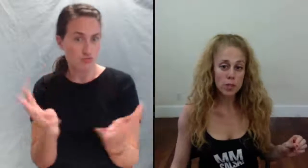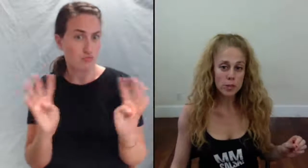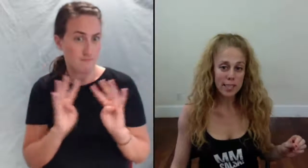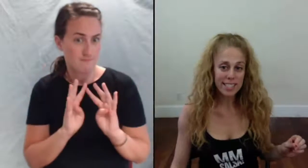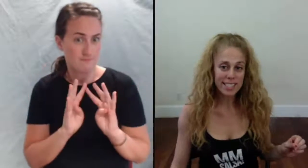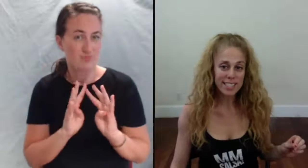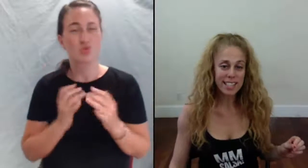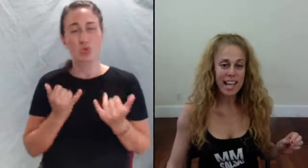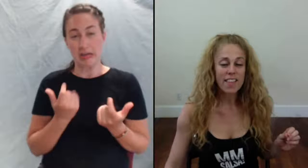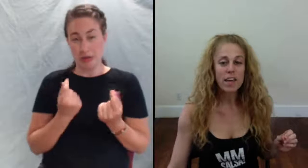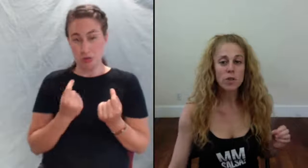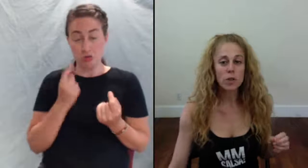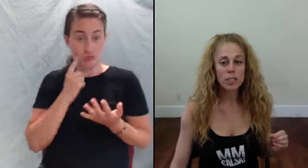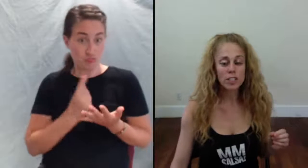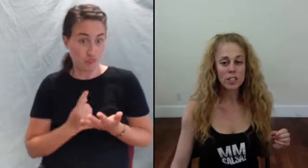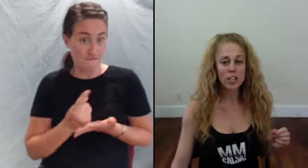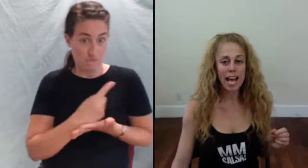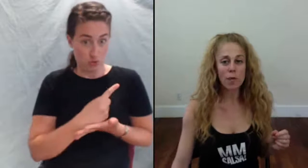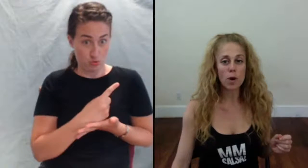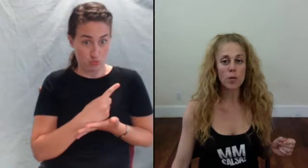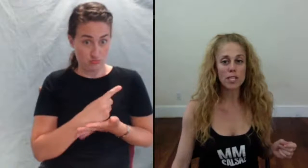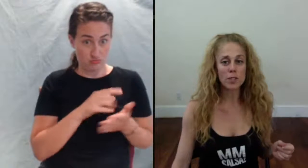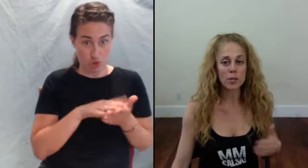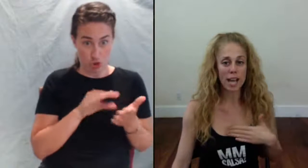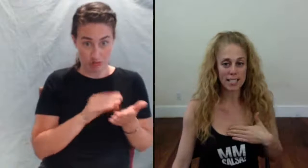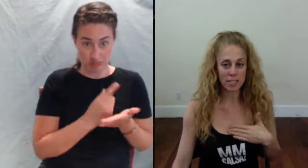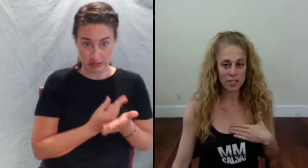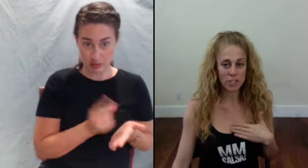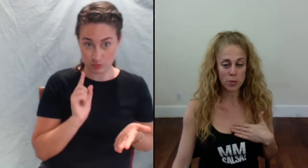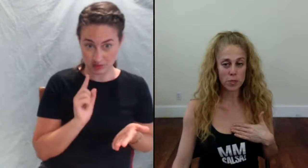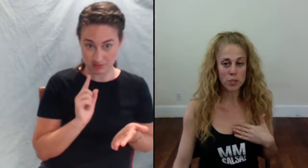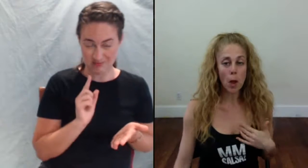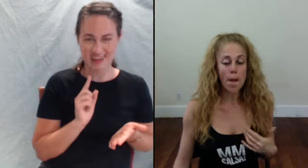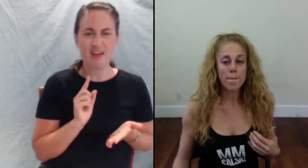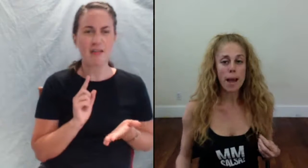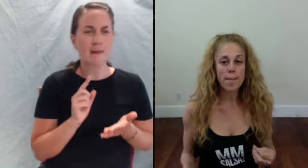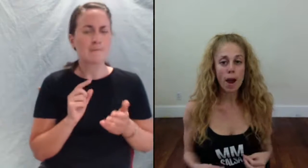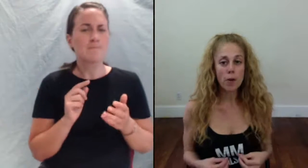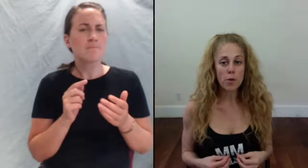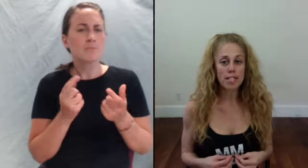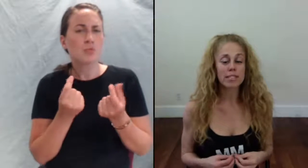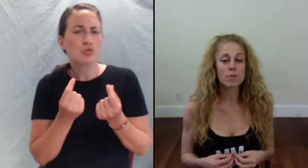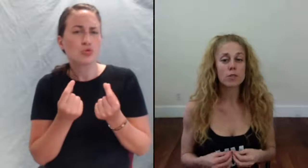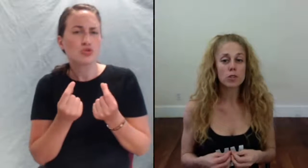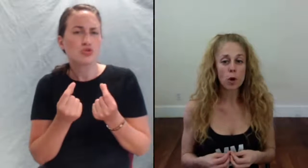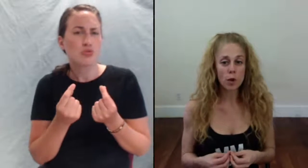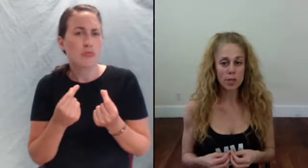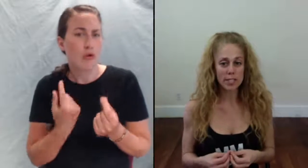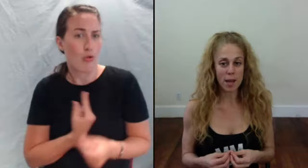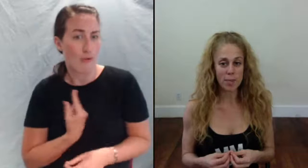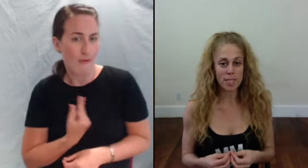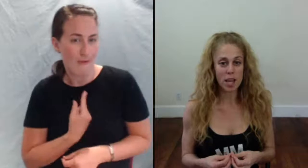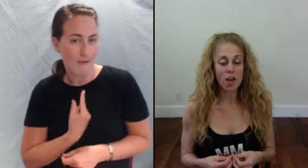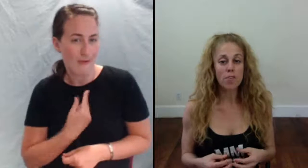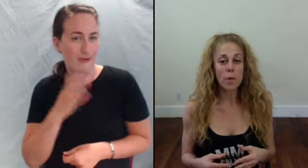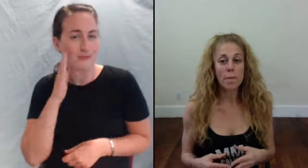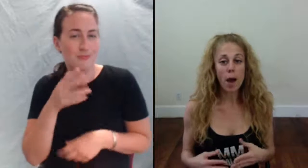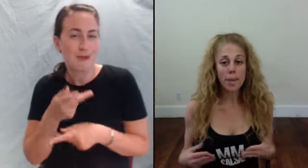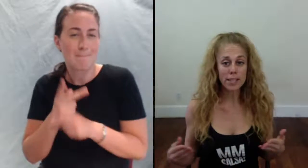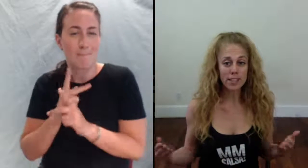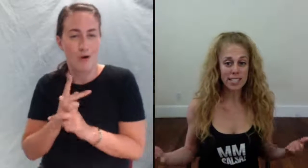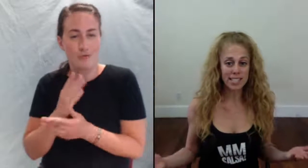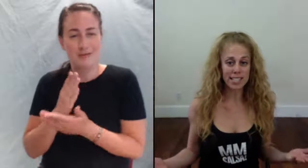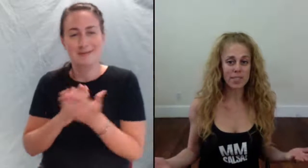to review those basics, and then we're going to look at what we can do as individuals by borrowing some solo steps